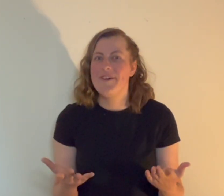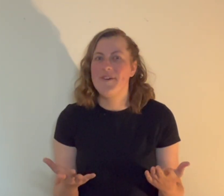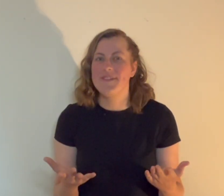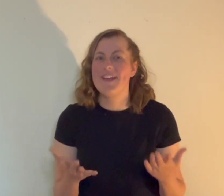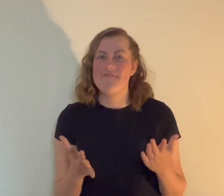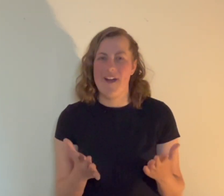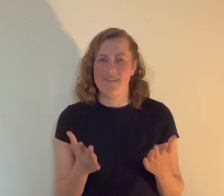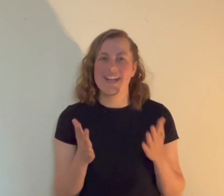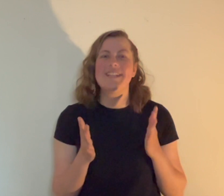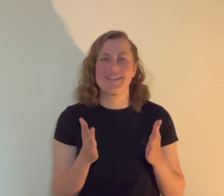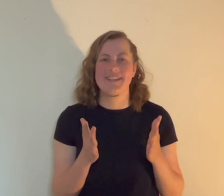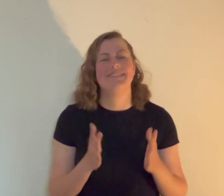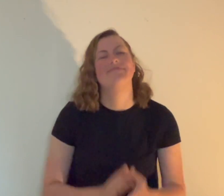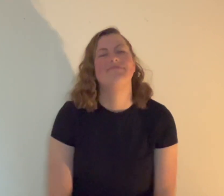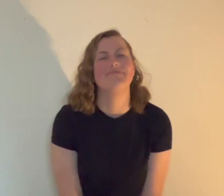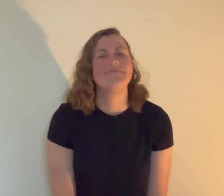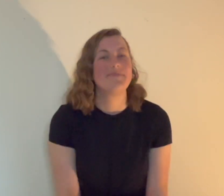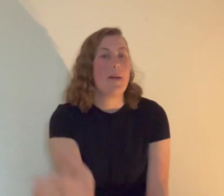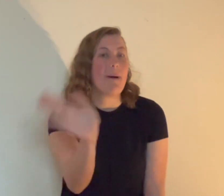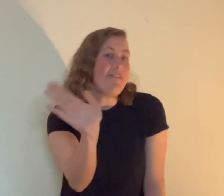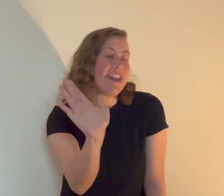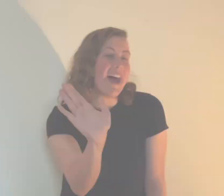halls very soon Bye for now!